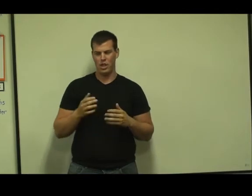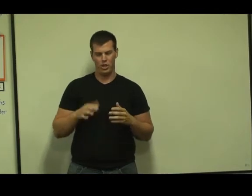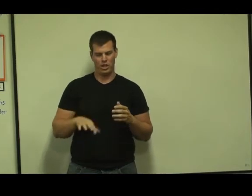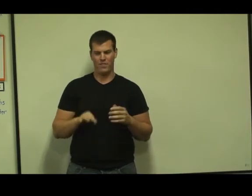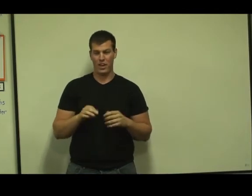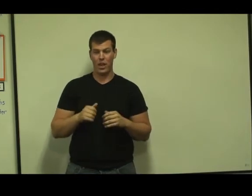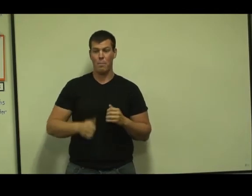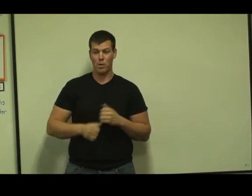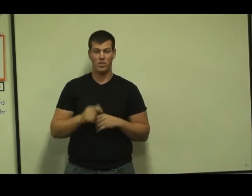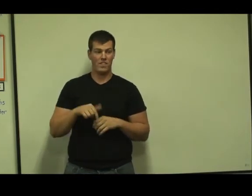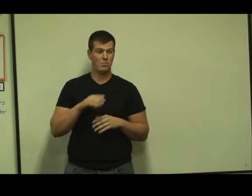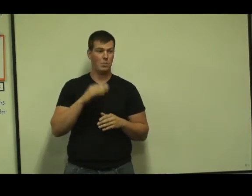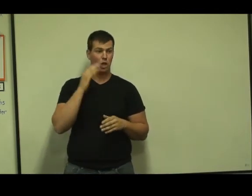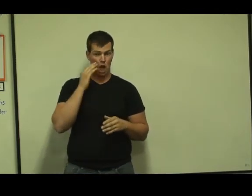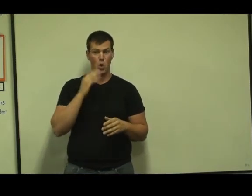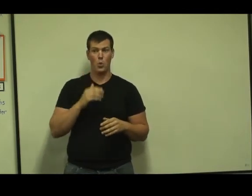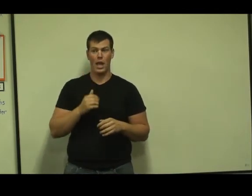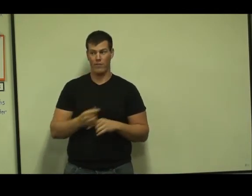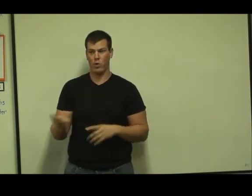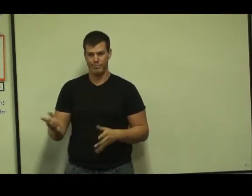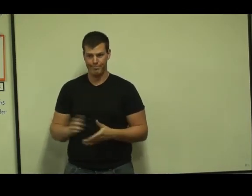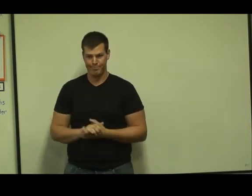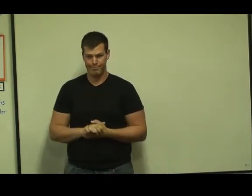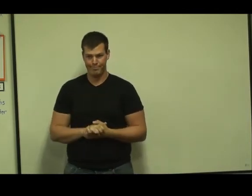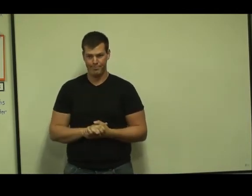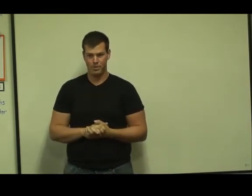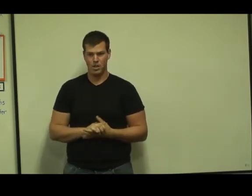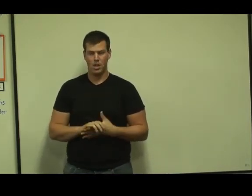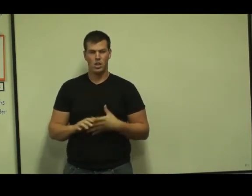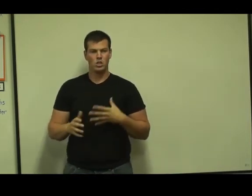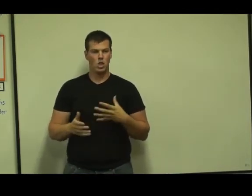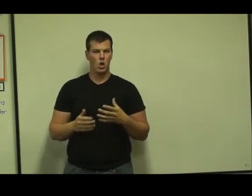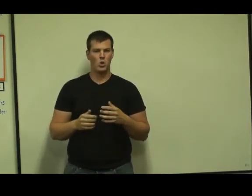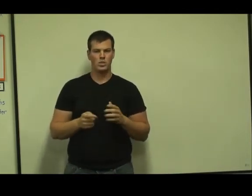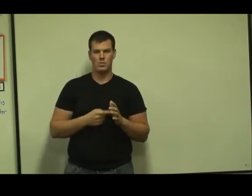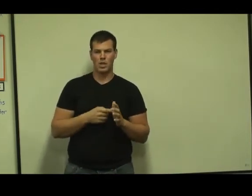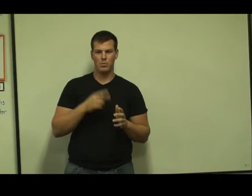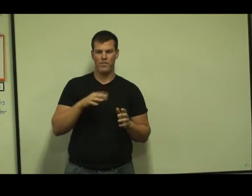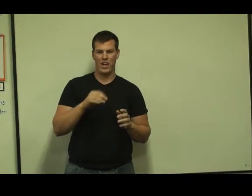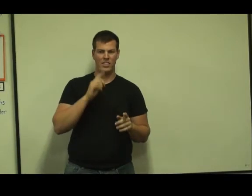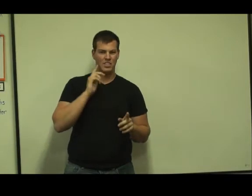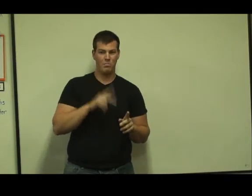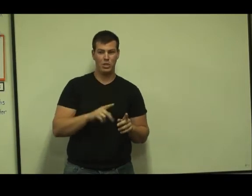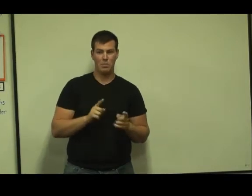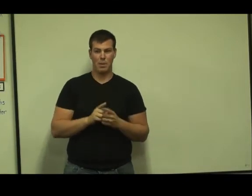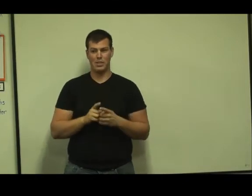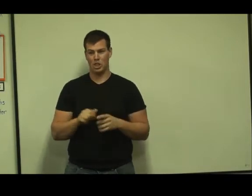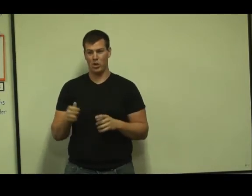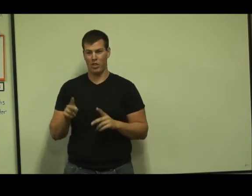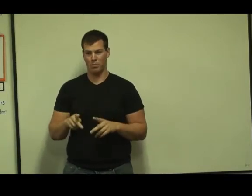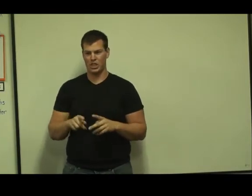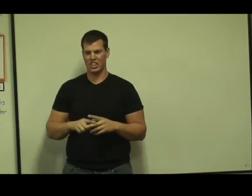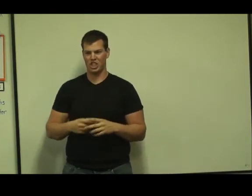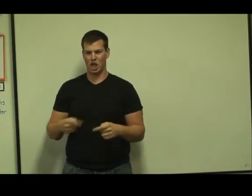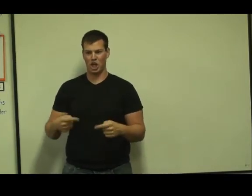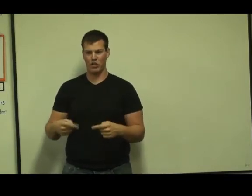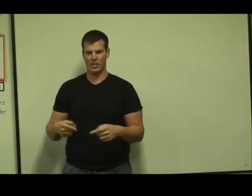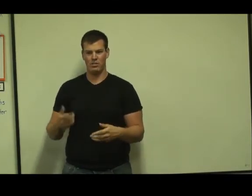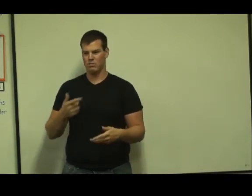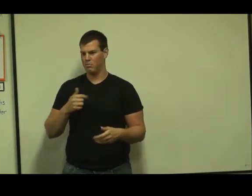you can find out what you think people know everyone. So sometimes you find it, sometimes the public show and the people they start arguing,